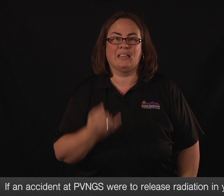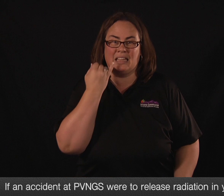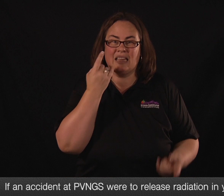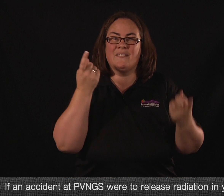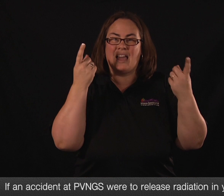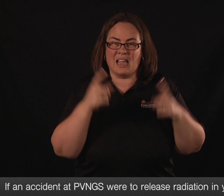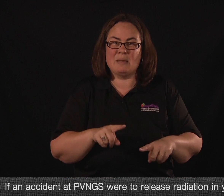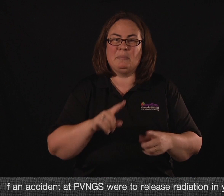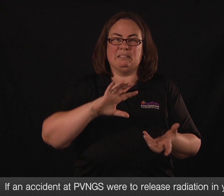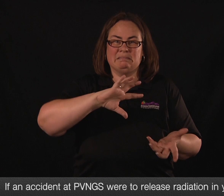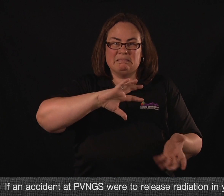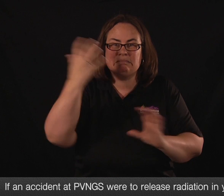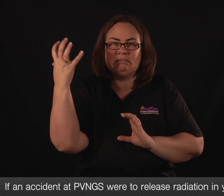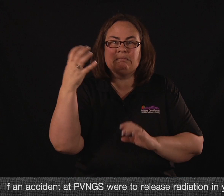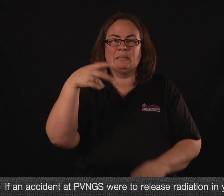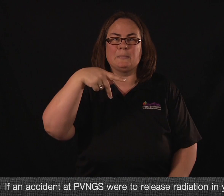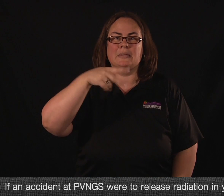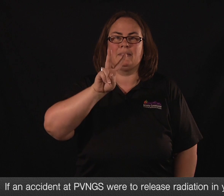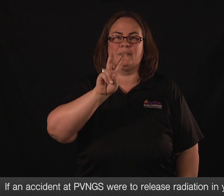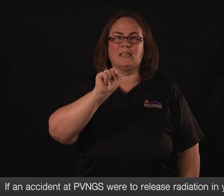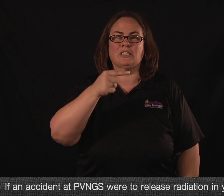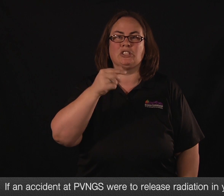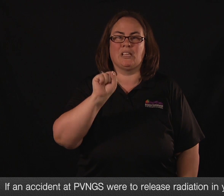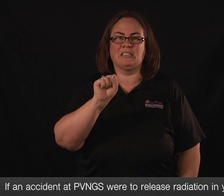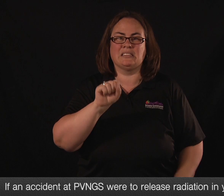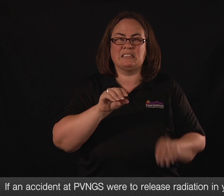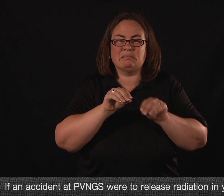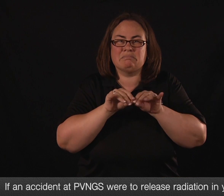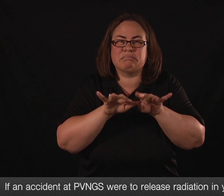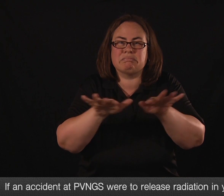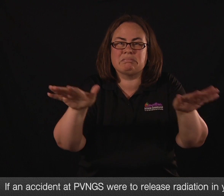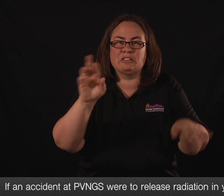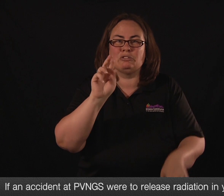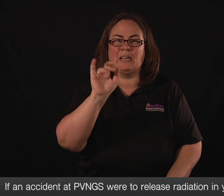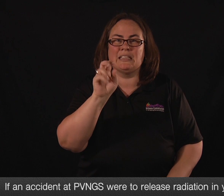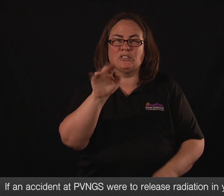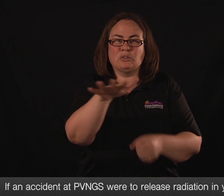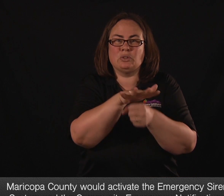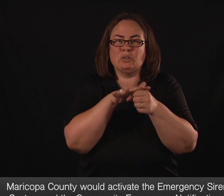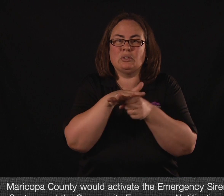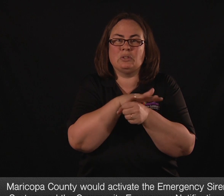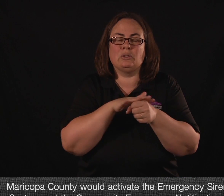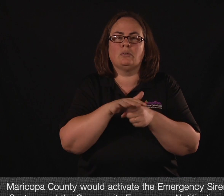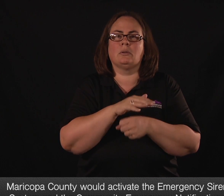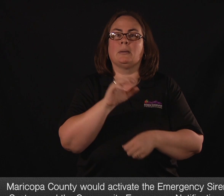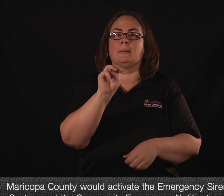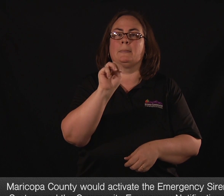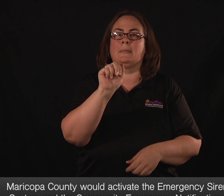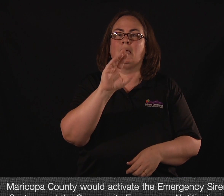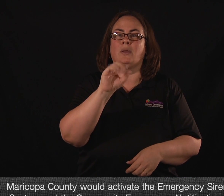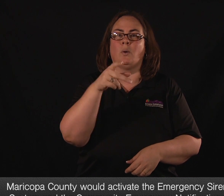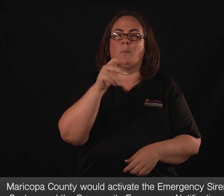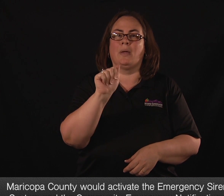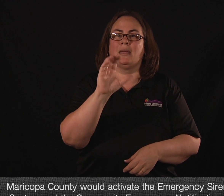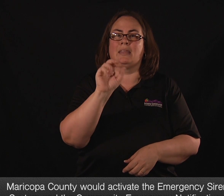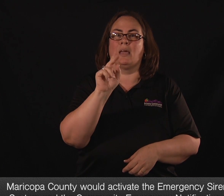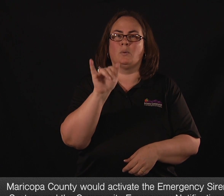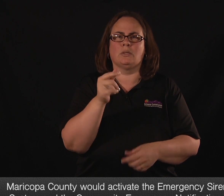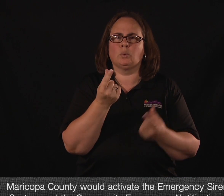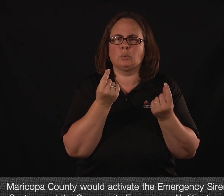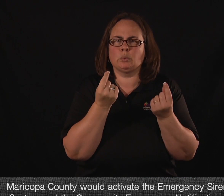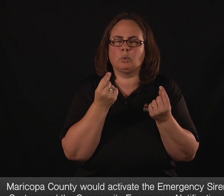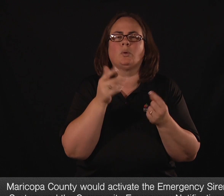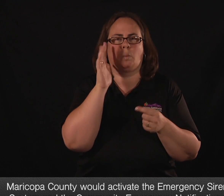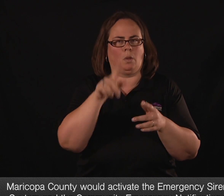If an accident at PVNGS were to release radiation in your area, Maricopa County would activate the